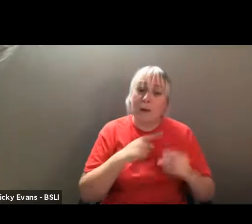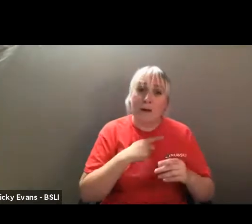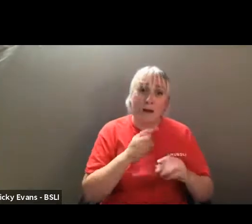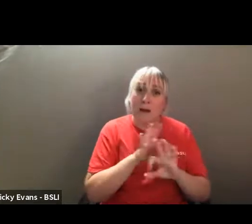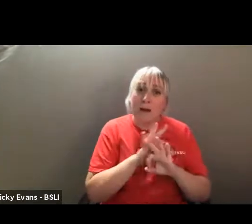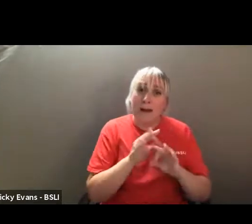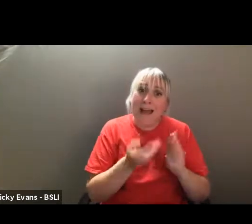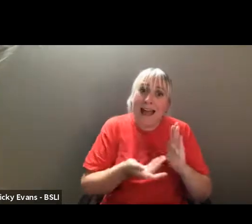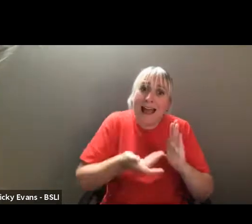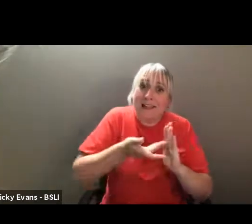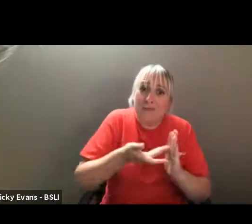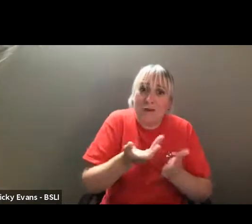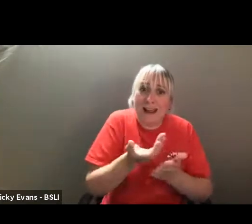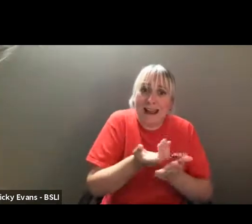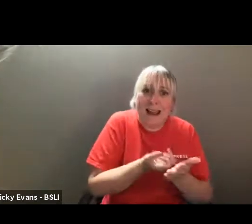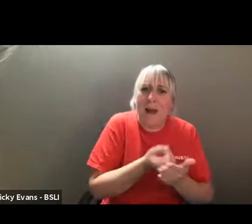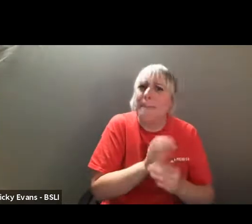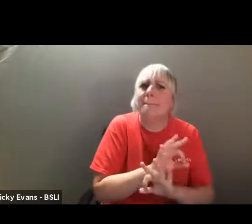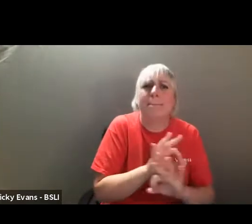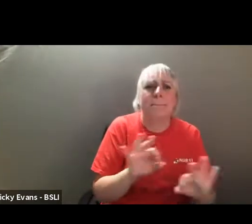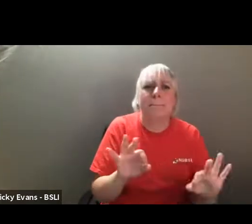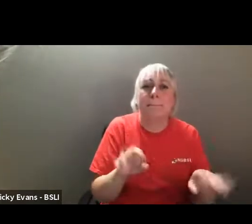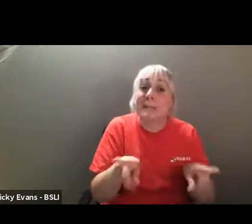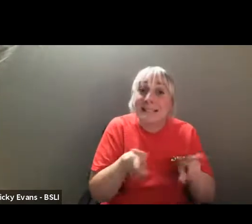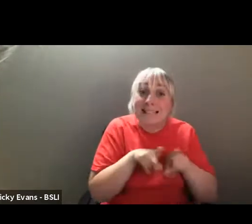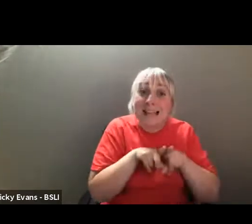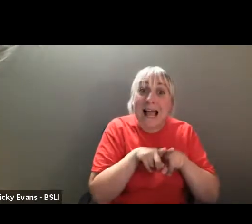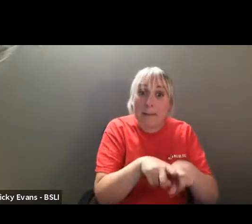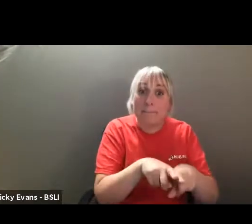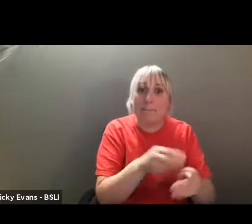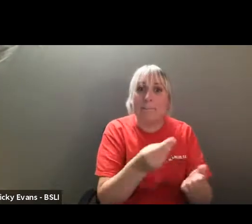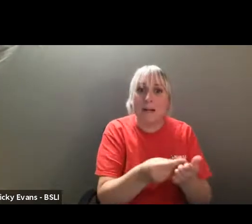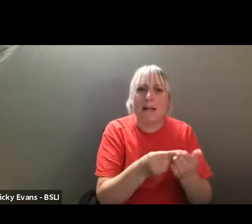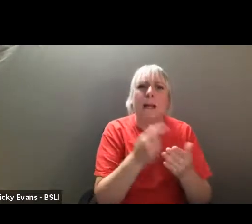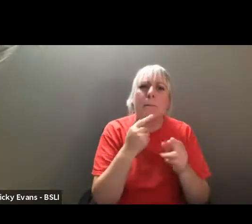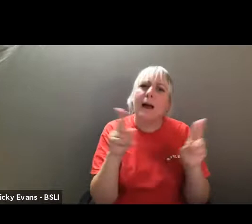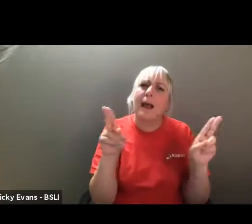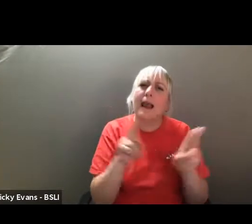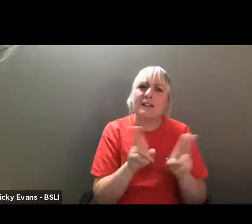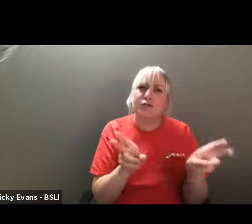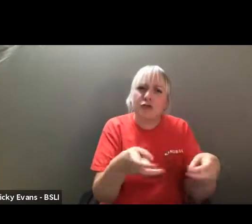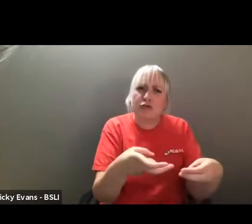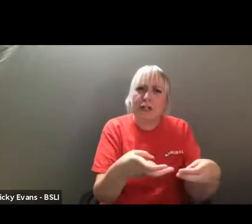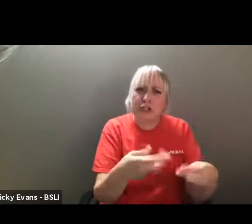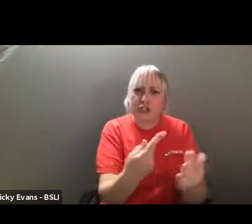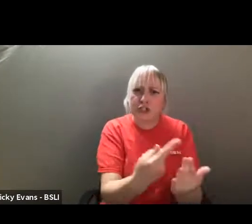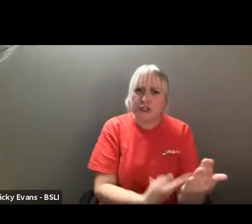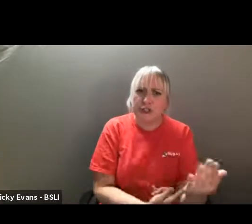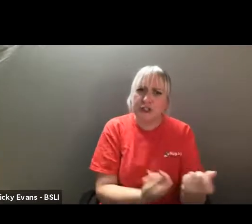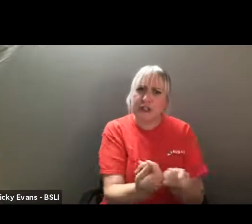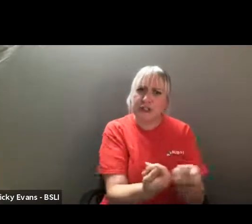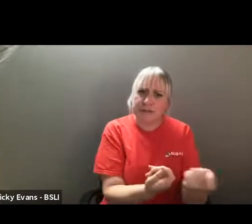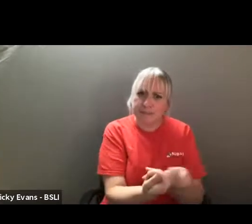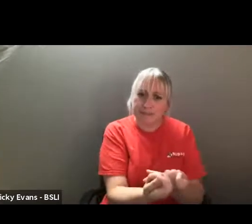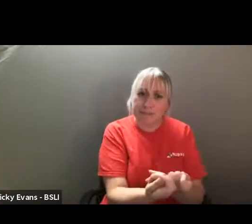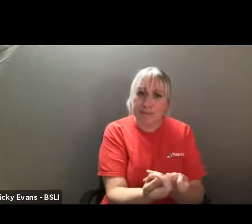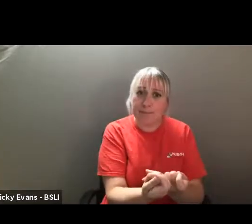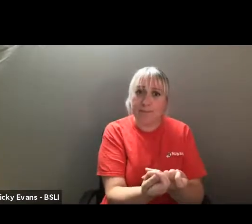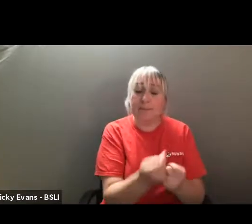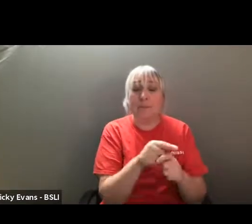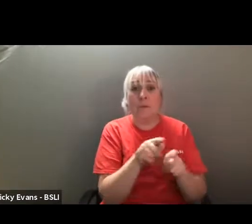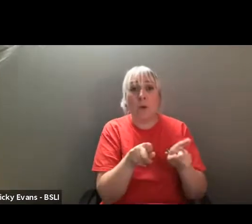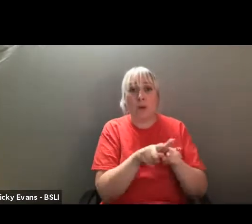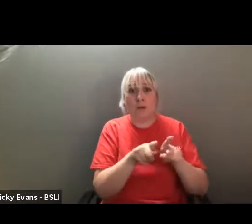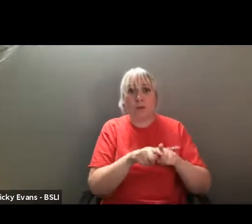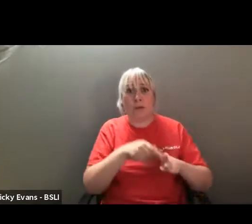it's not more money. It's the same amount of money. It's just less restrictions on the money. And they didn't take up work. So